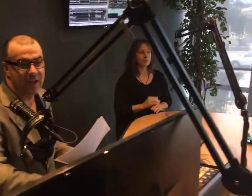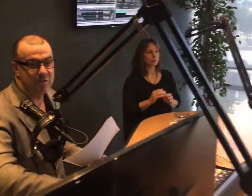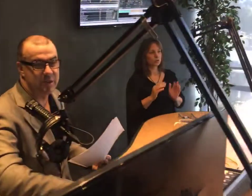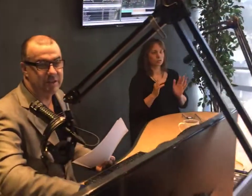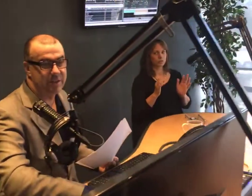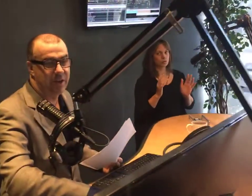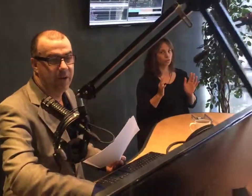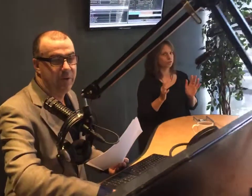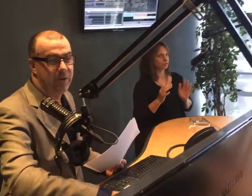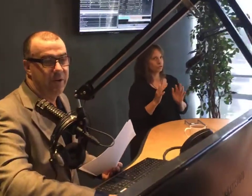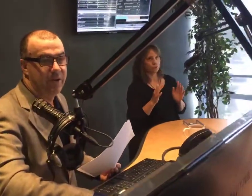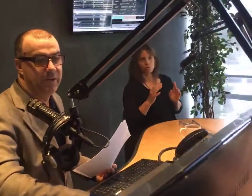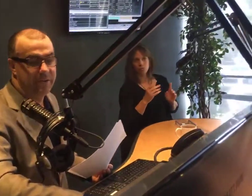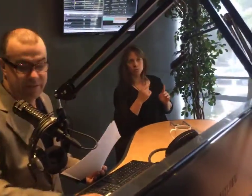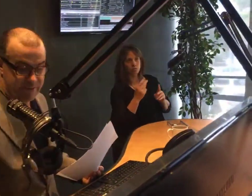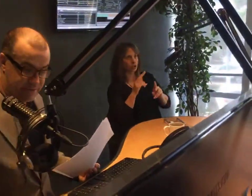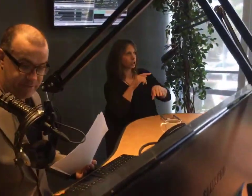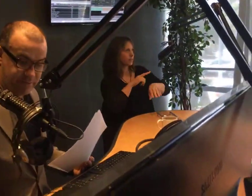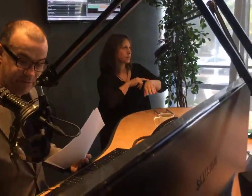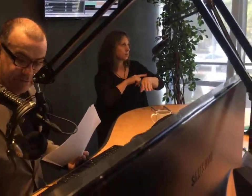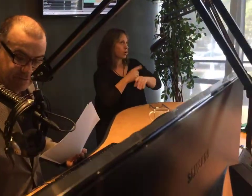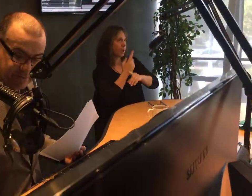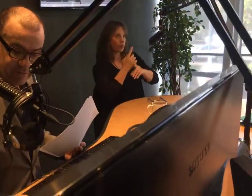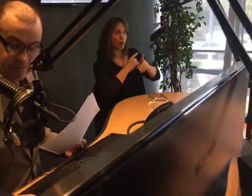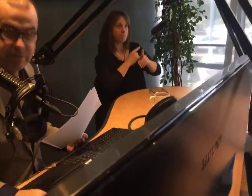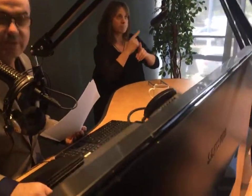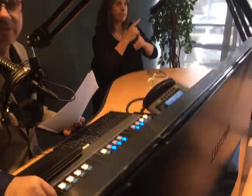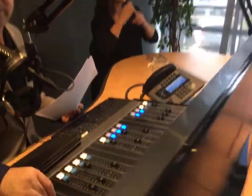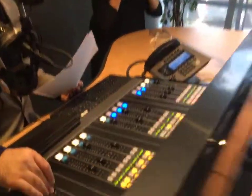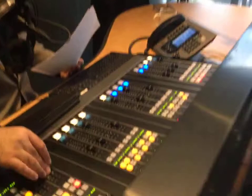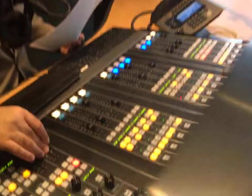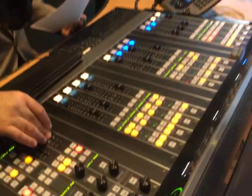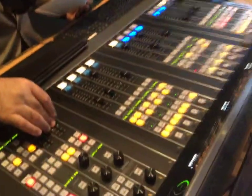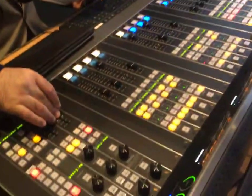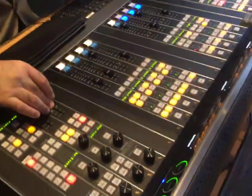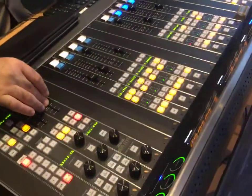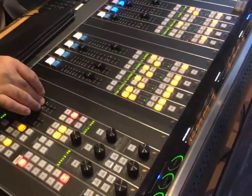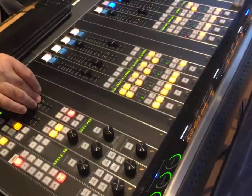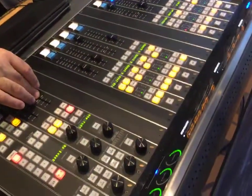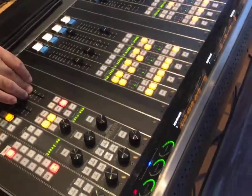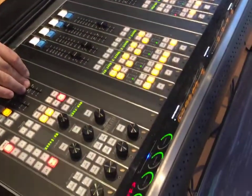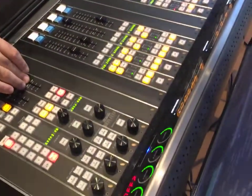So we have a minute to go on the song.